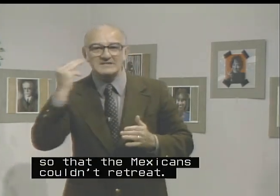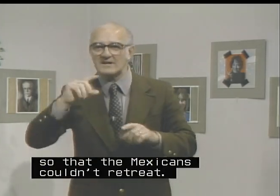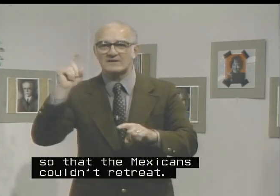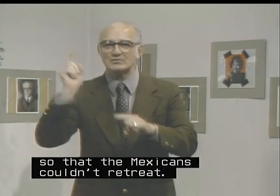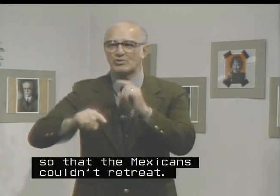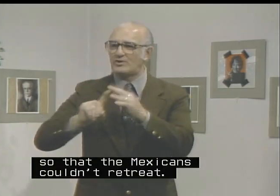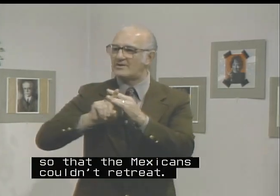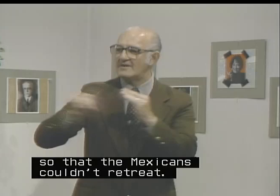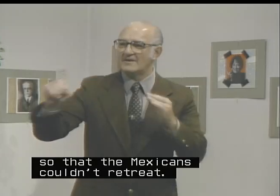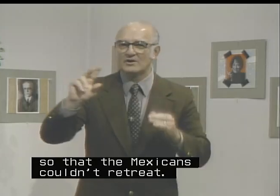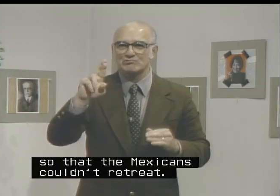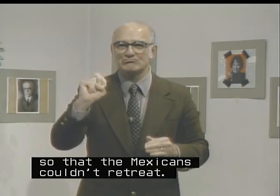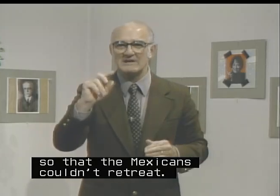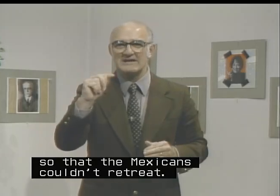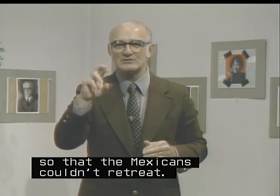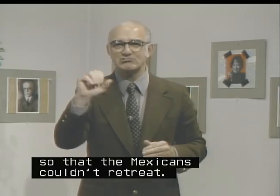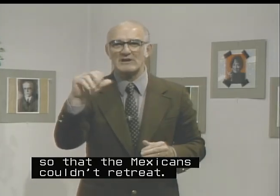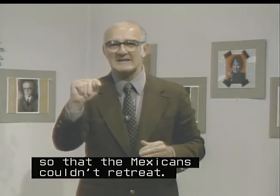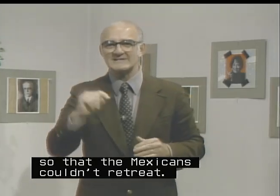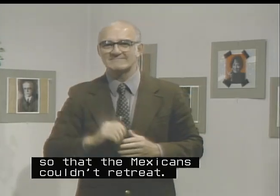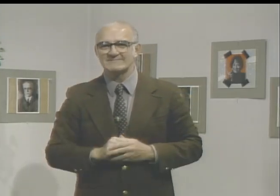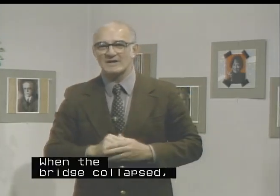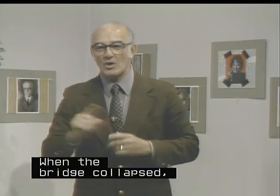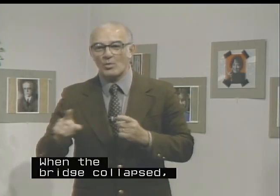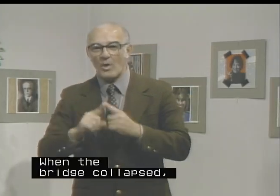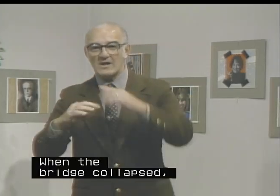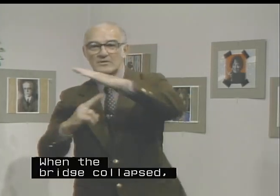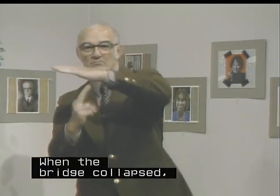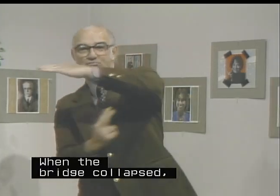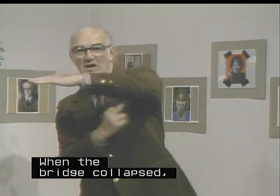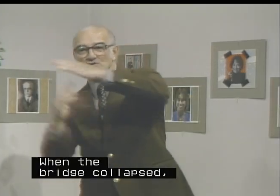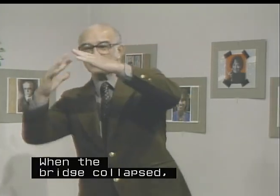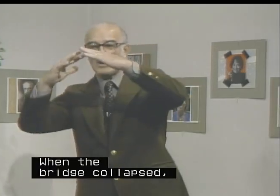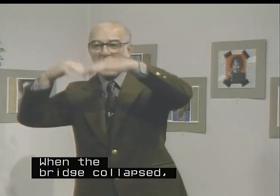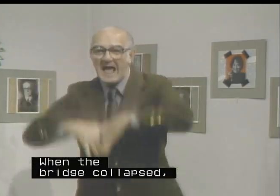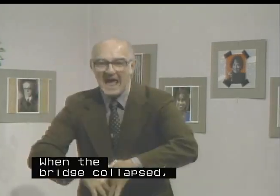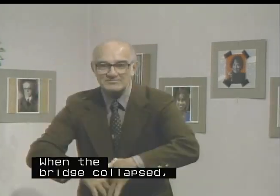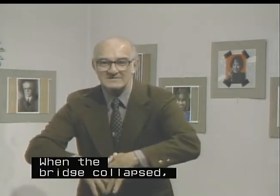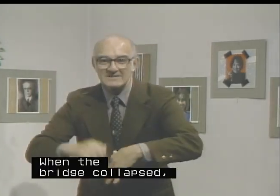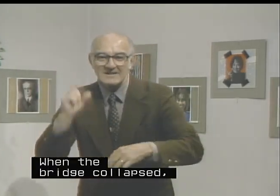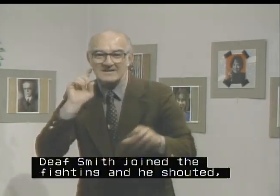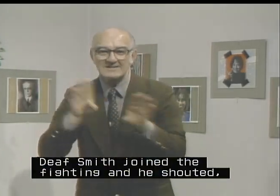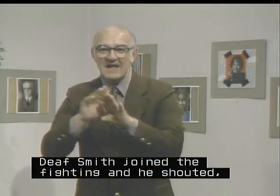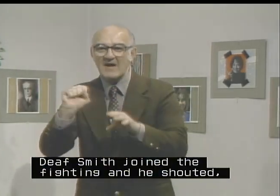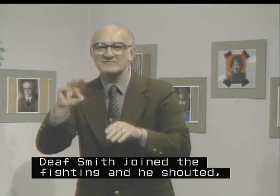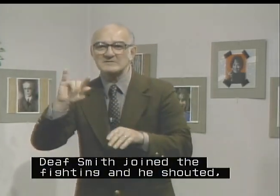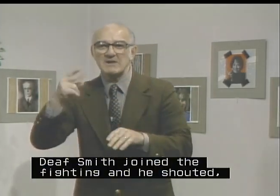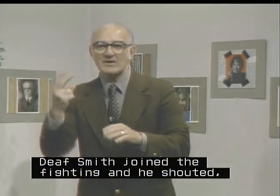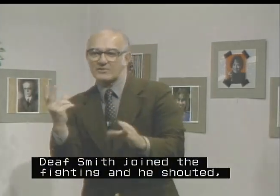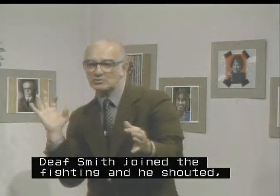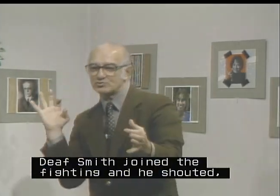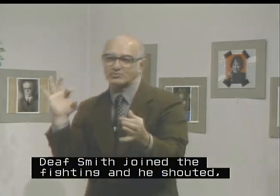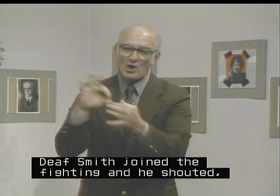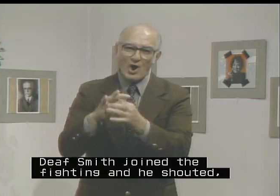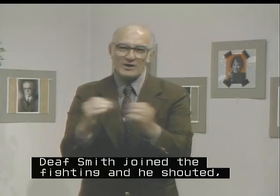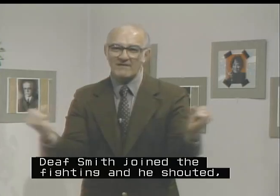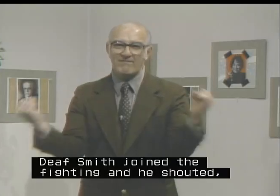Mexicans couldn't retreat. When the bridge collapsed, Deaf Smith joined the